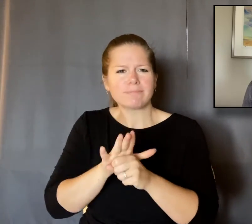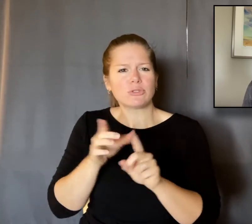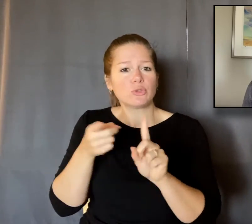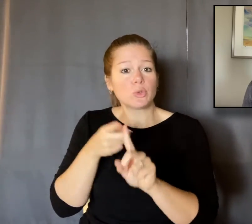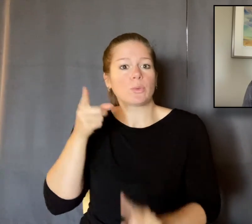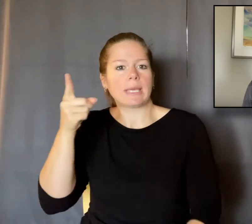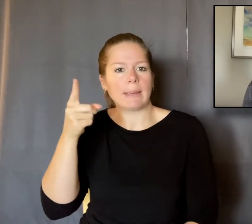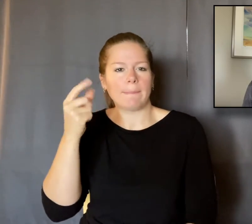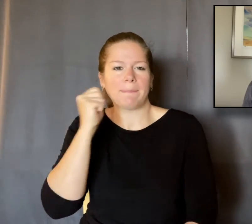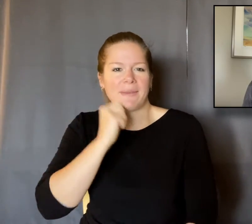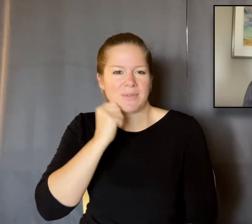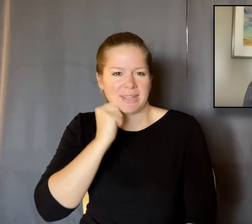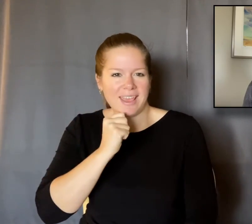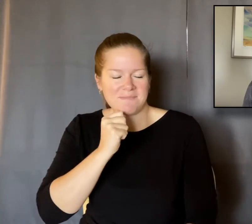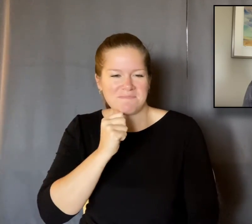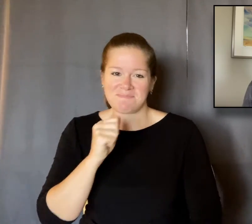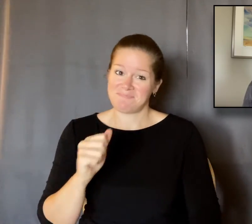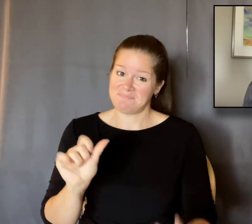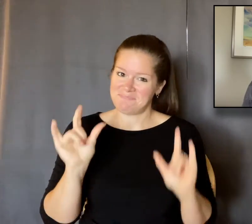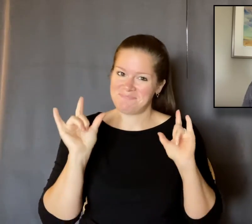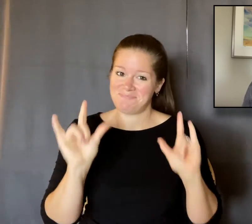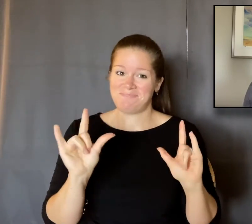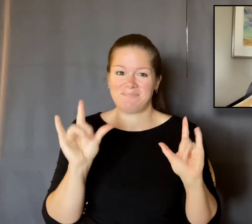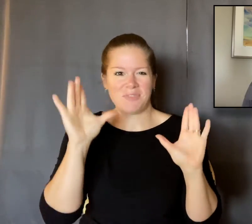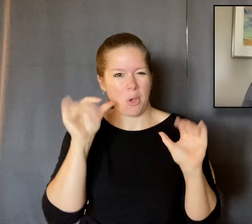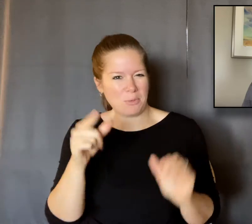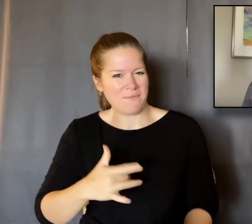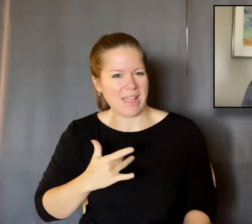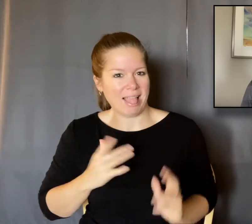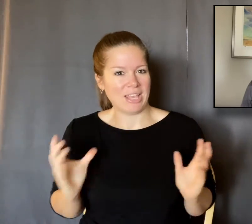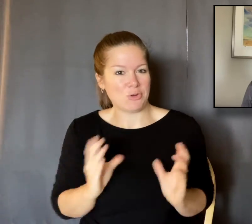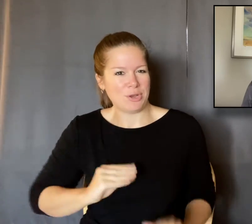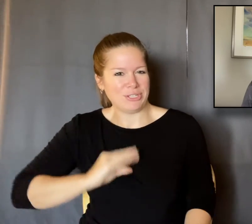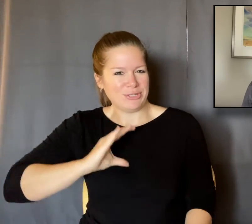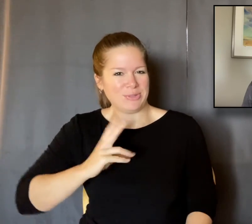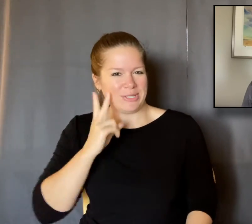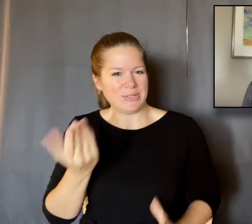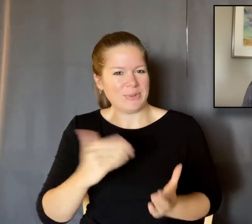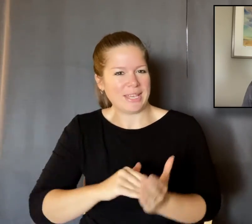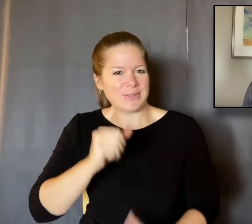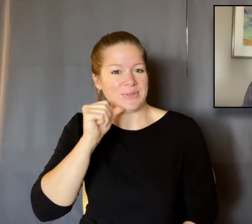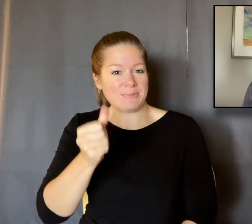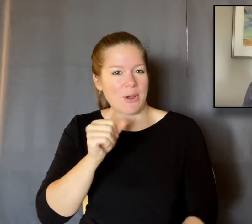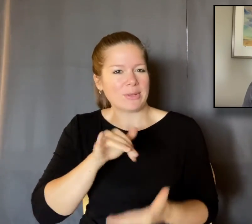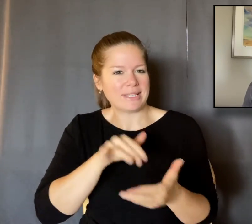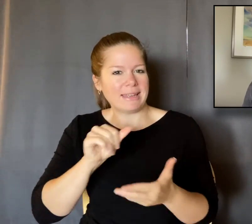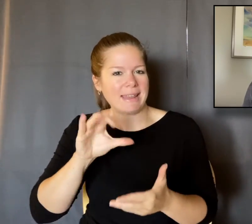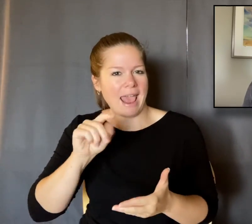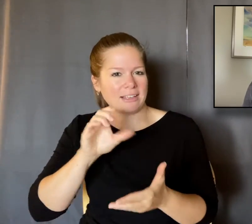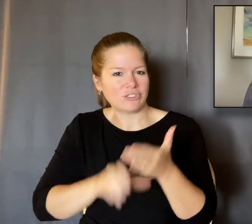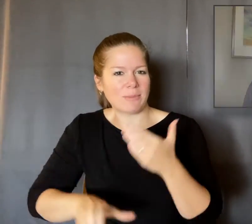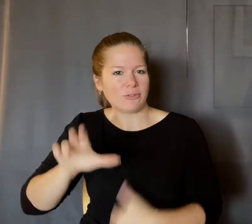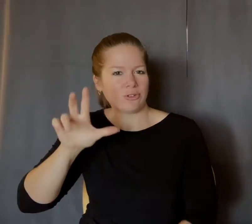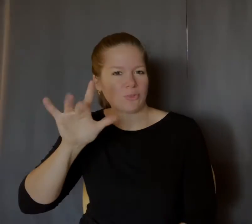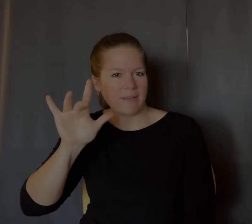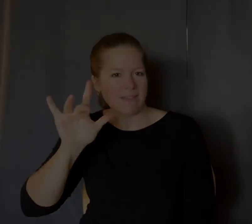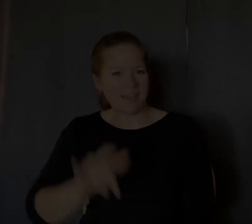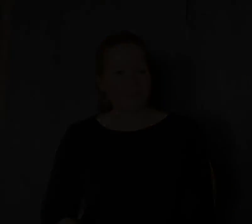the way, all the time, every day. Love you, church. Hope that encourages you from Acts 24. We'll see you again tomorrow as we dig into Acts 25.